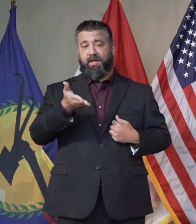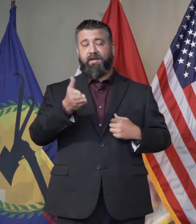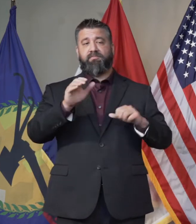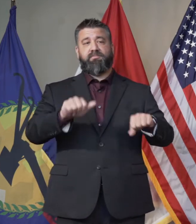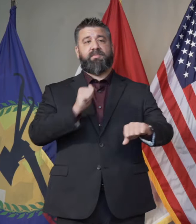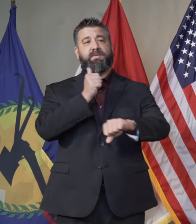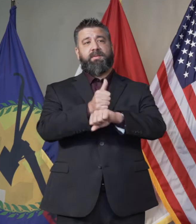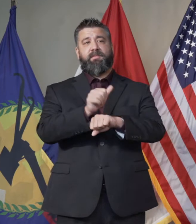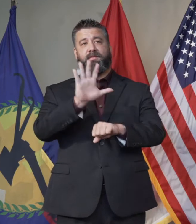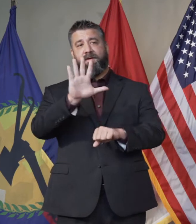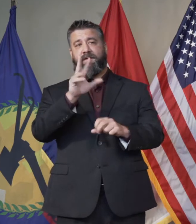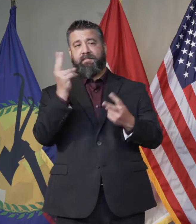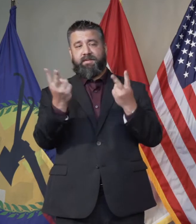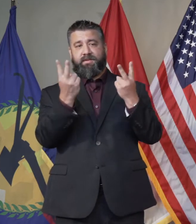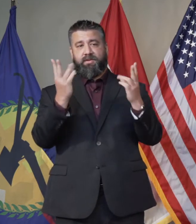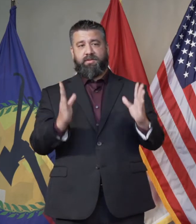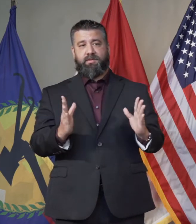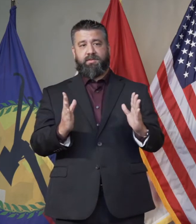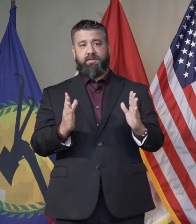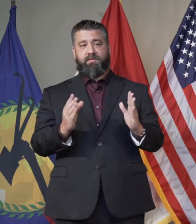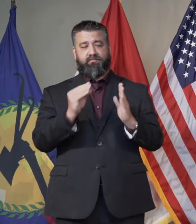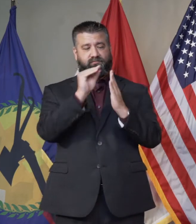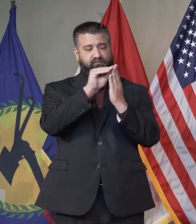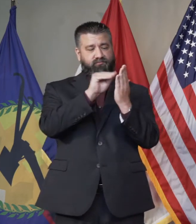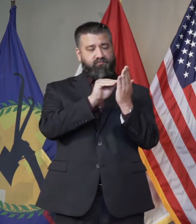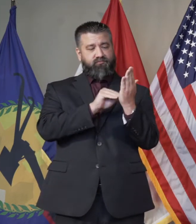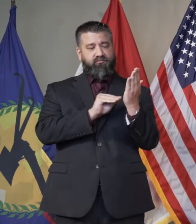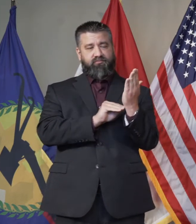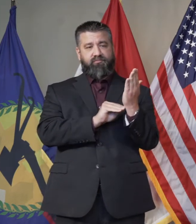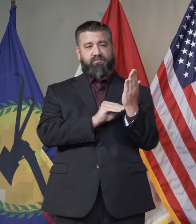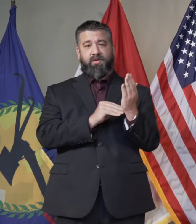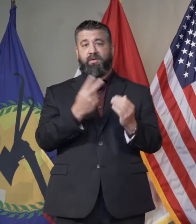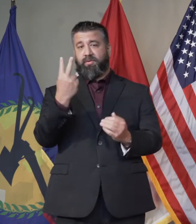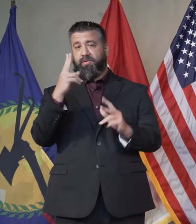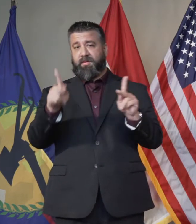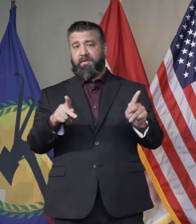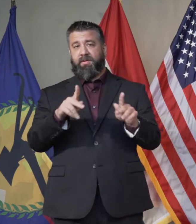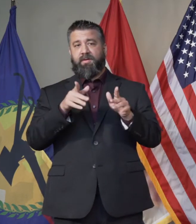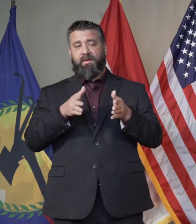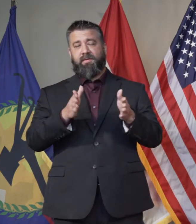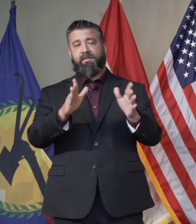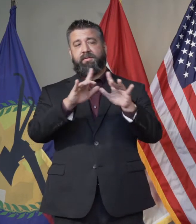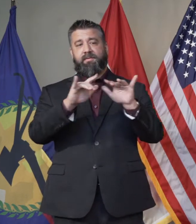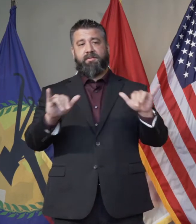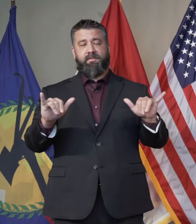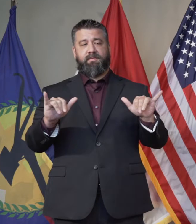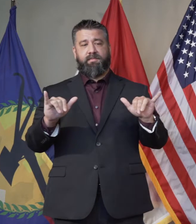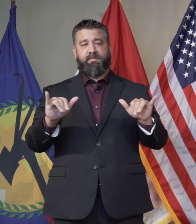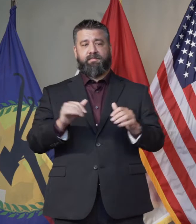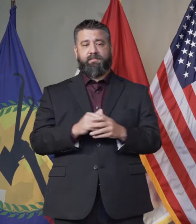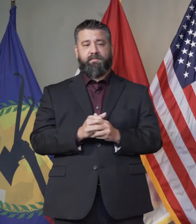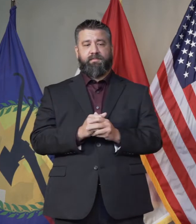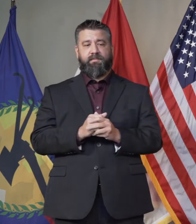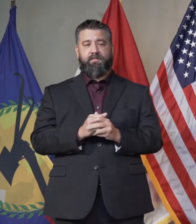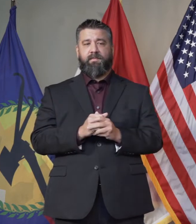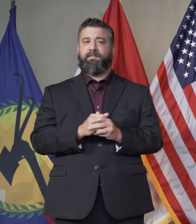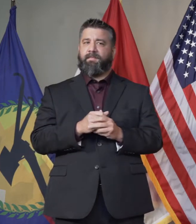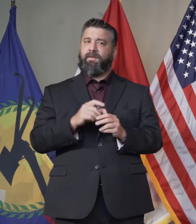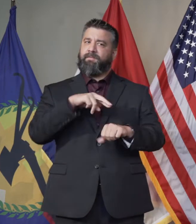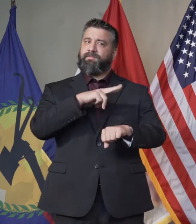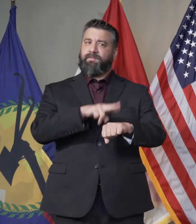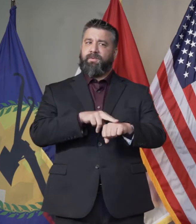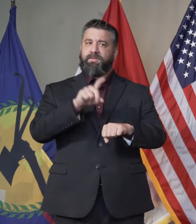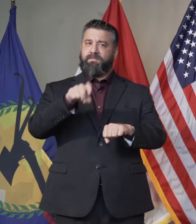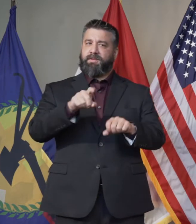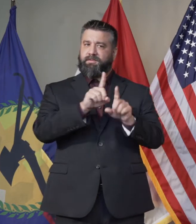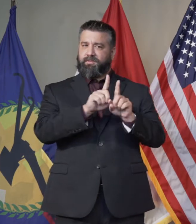2 visitors can visit at any time with an appointment. Socially distancing must be practiced along